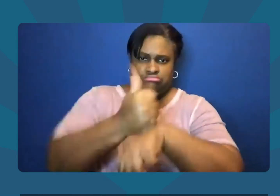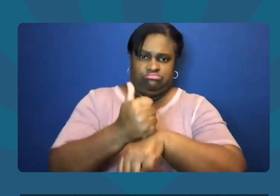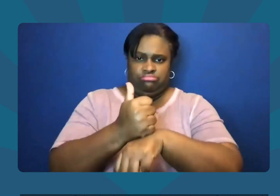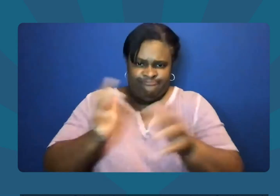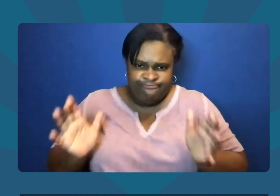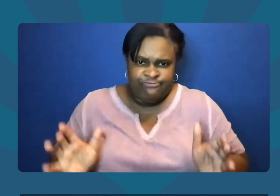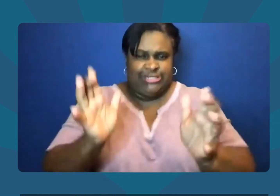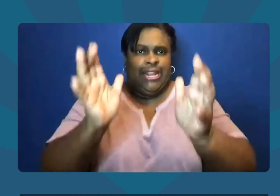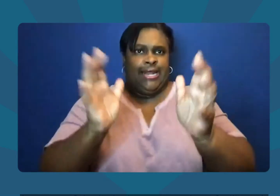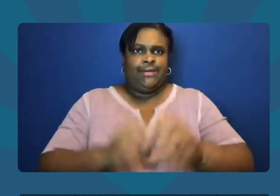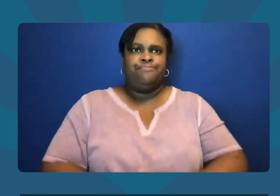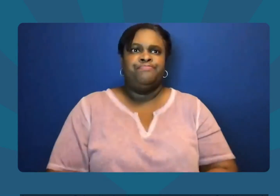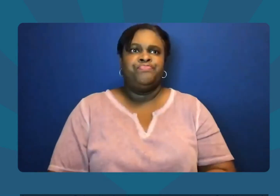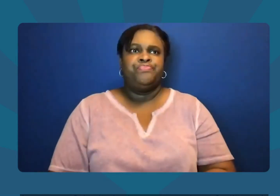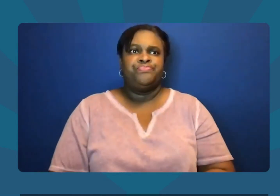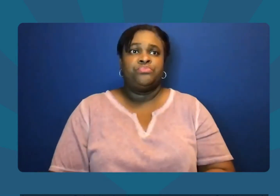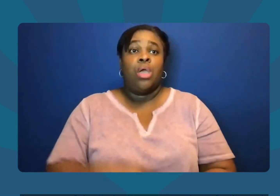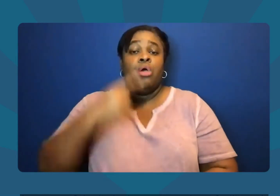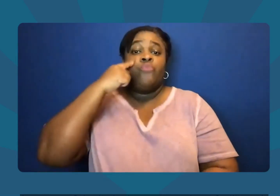process that I facilitated.